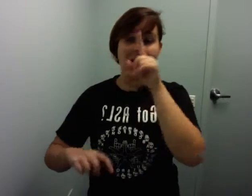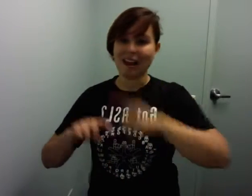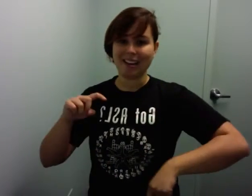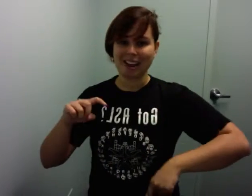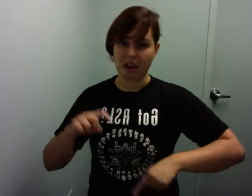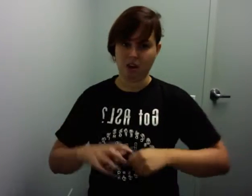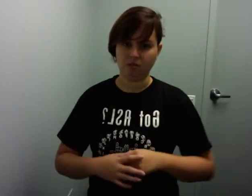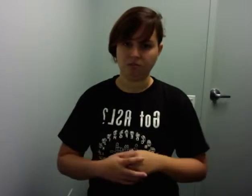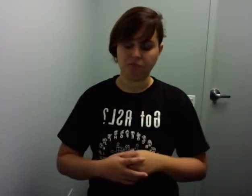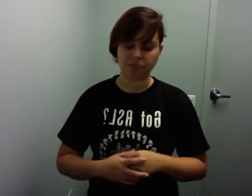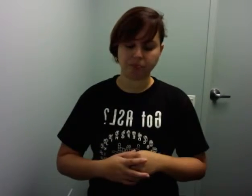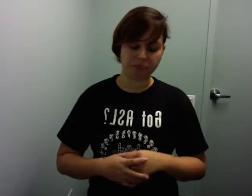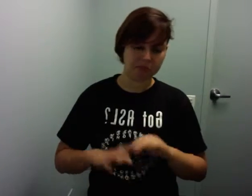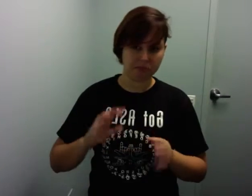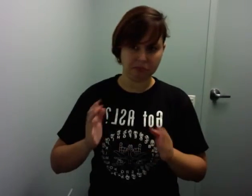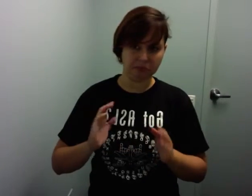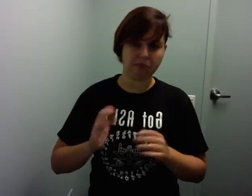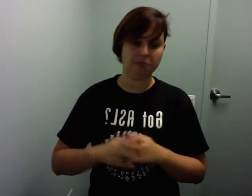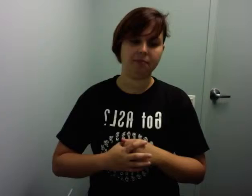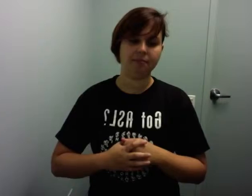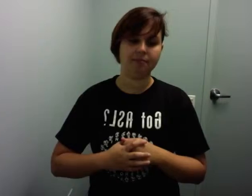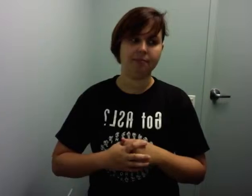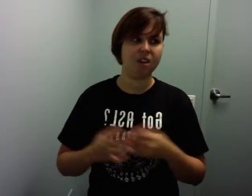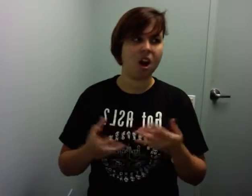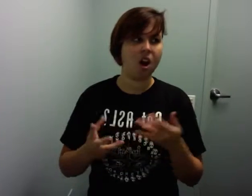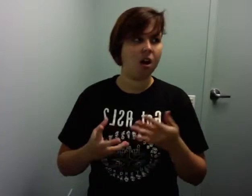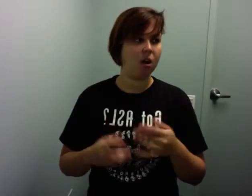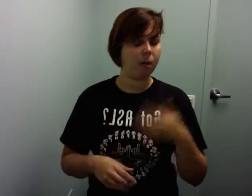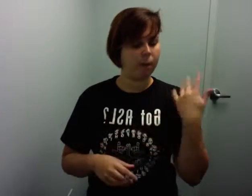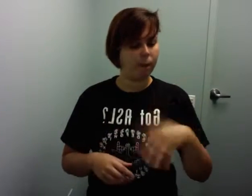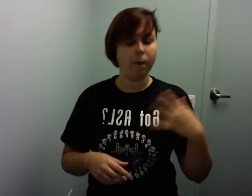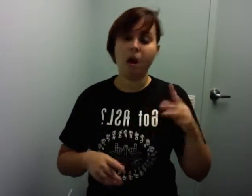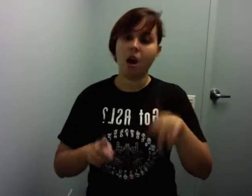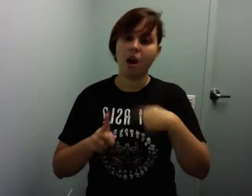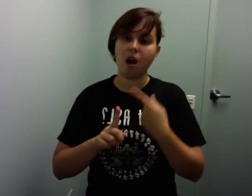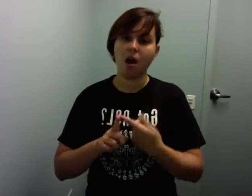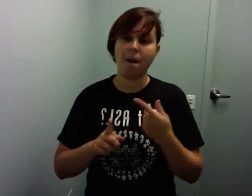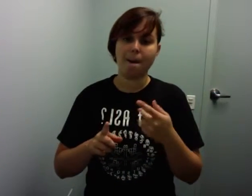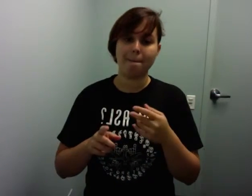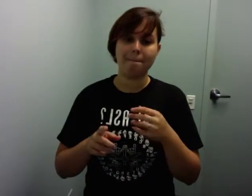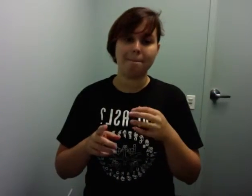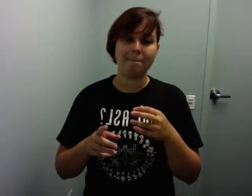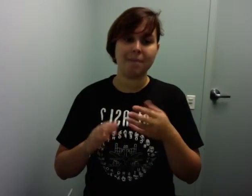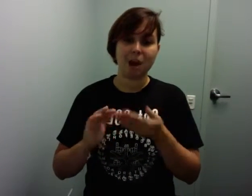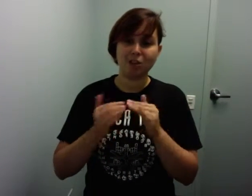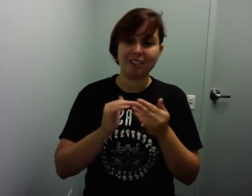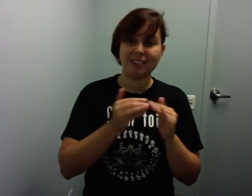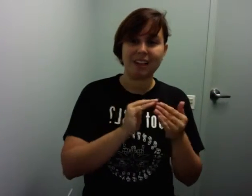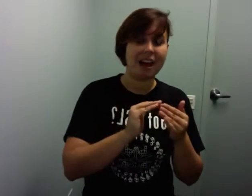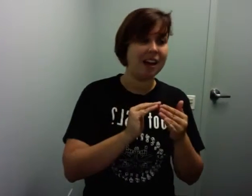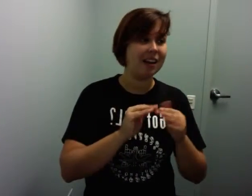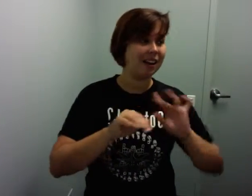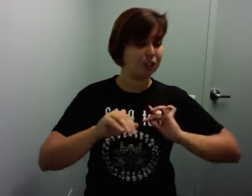And what's extraordinary about much of our society these days is that we are desperately sleep deprived. So let's now look at